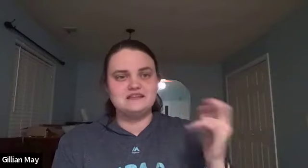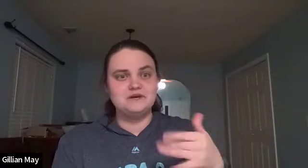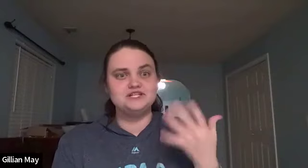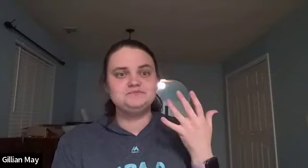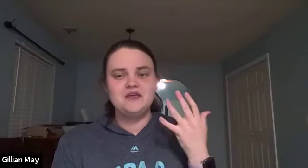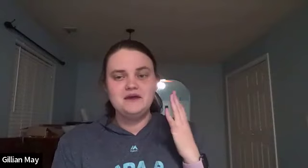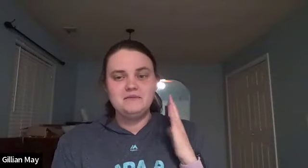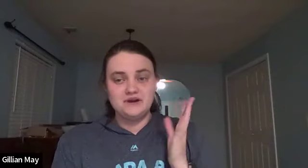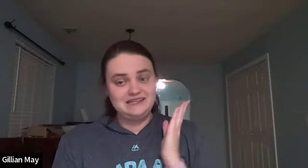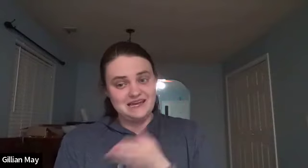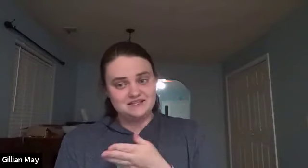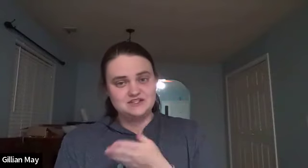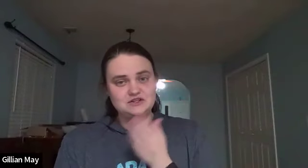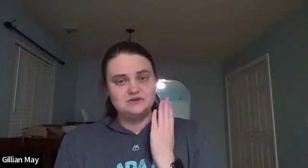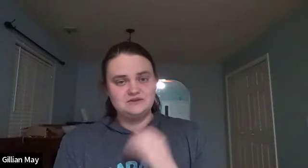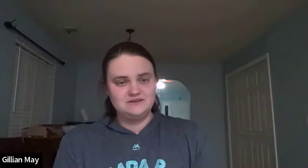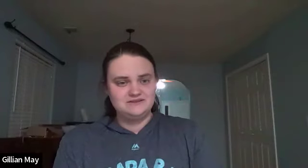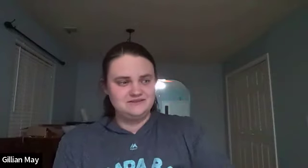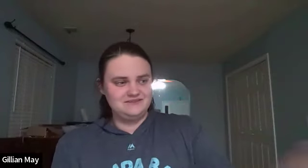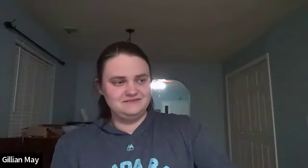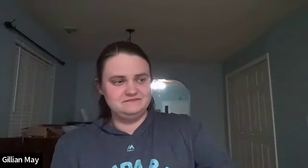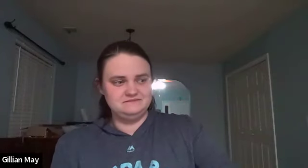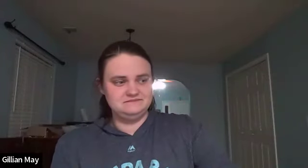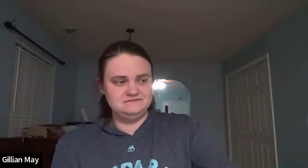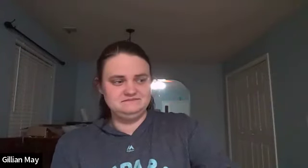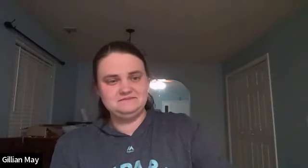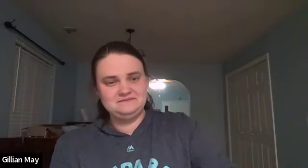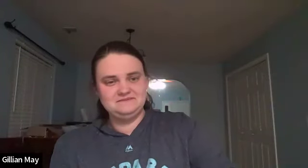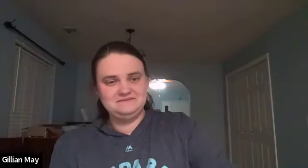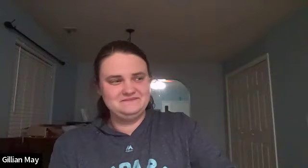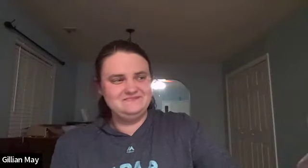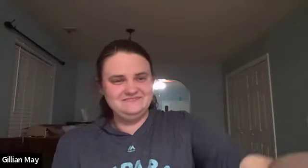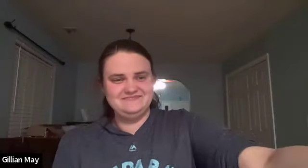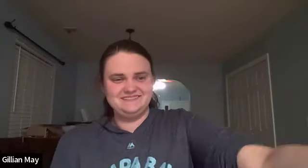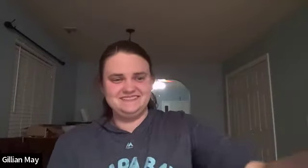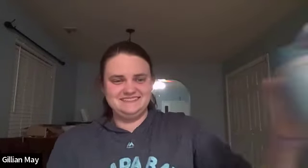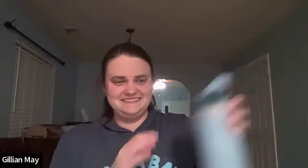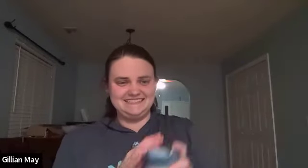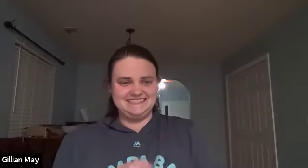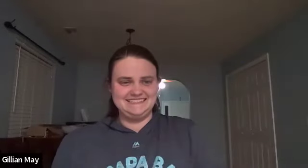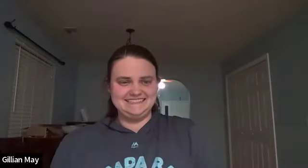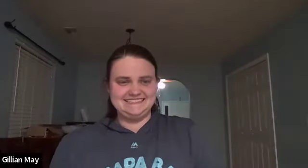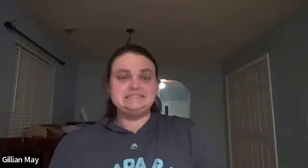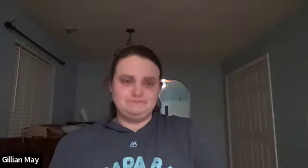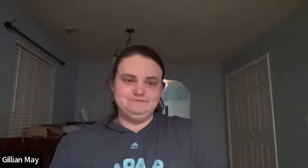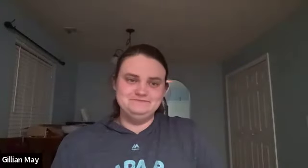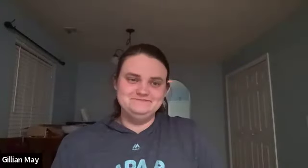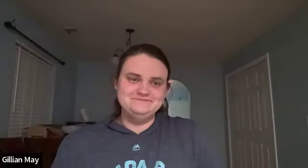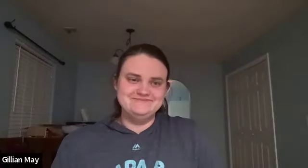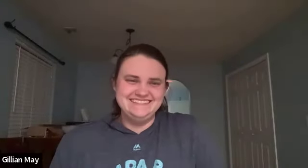that much. But yes. Also, don't be afraid. Jillian signs even when she doesn't realize it. So don't be afraid to put